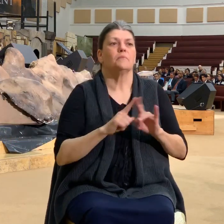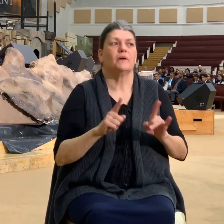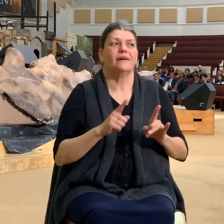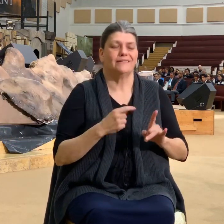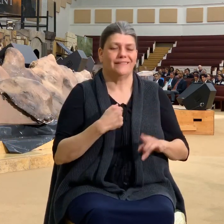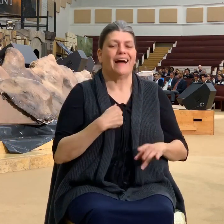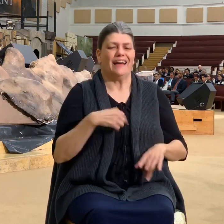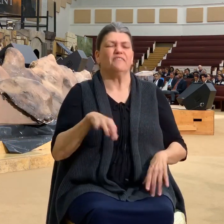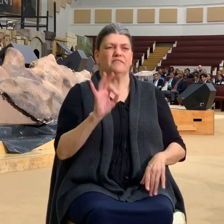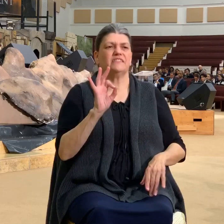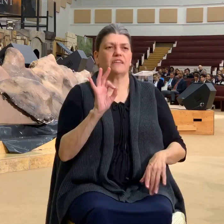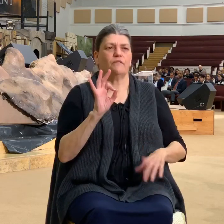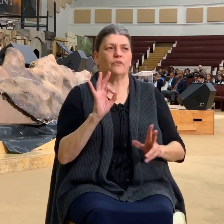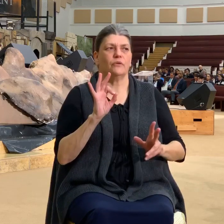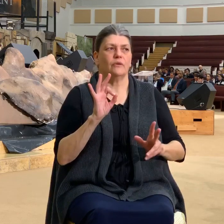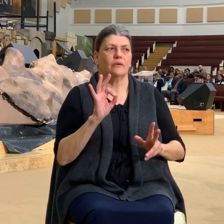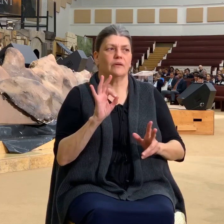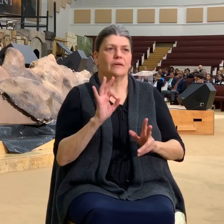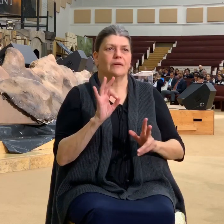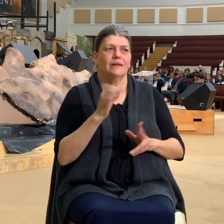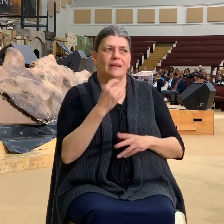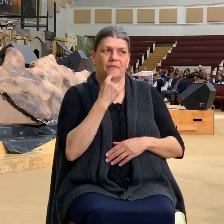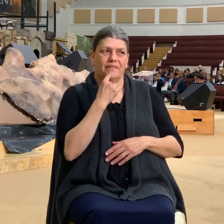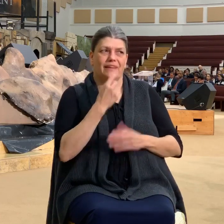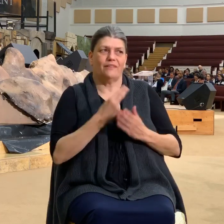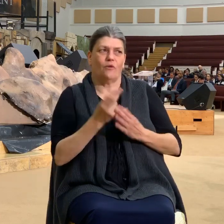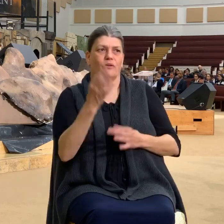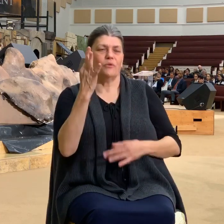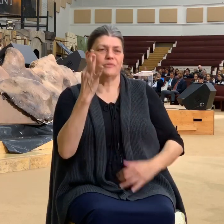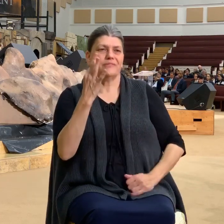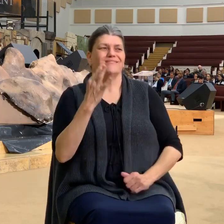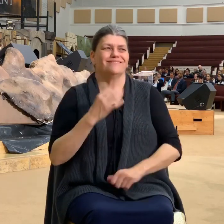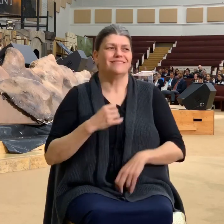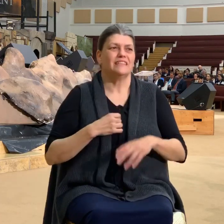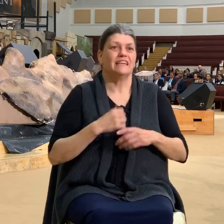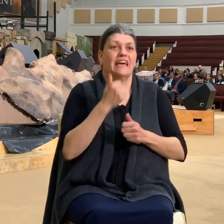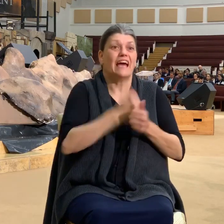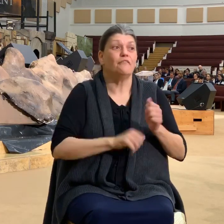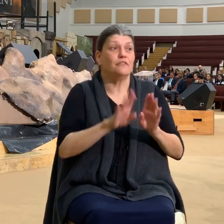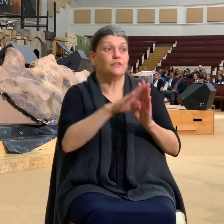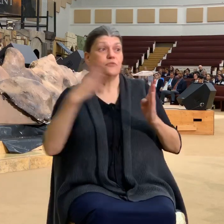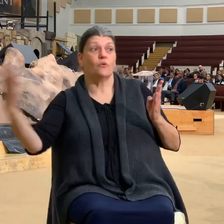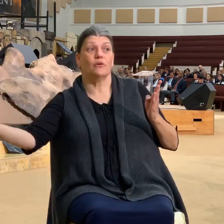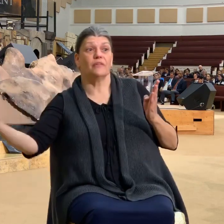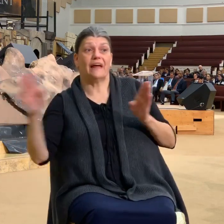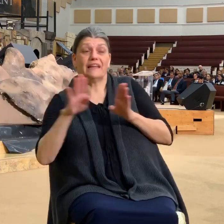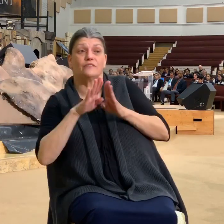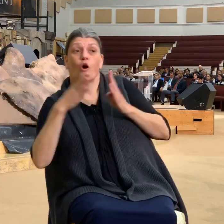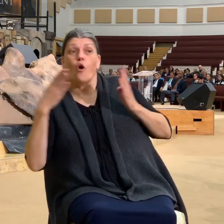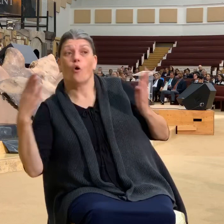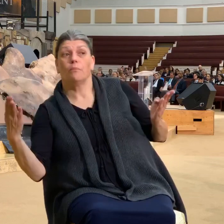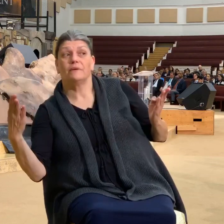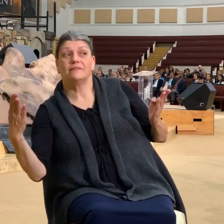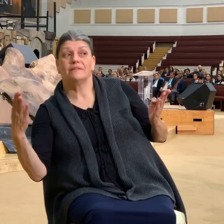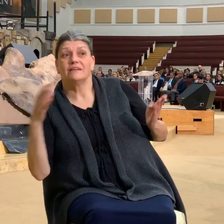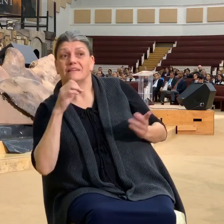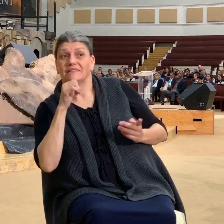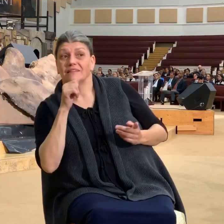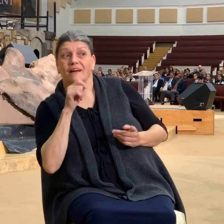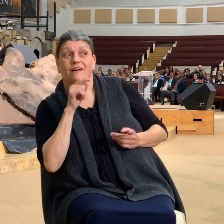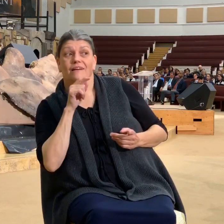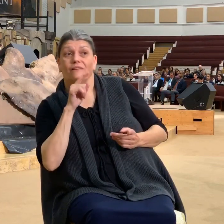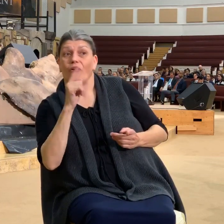discovered, and I will say this in the Holy Ghost. Every door that's open to you is not necessarily the will of